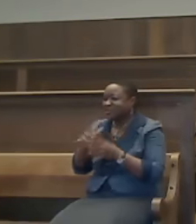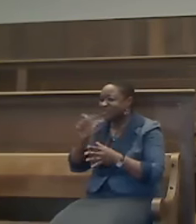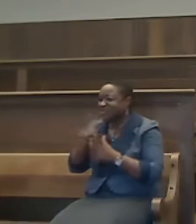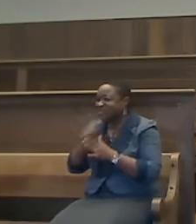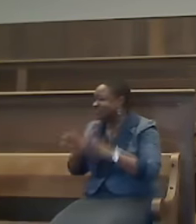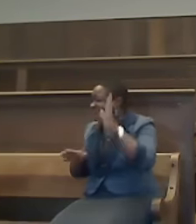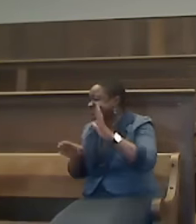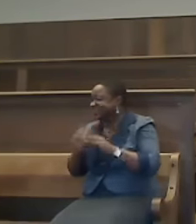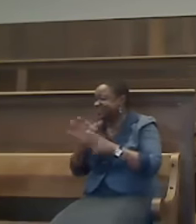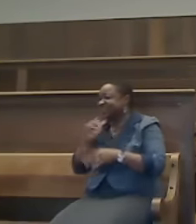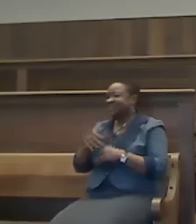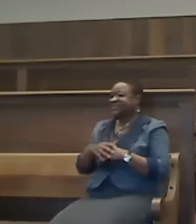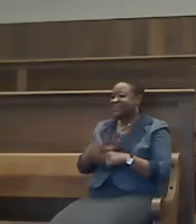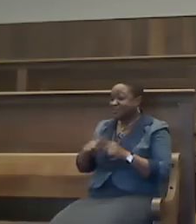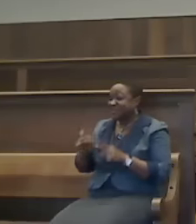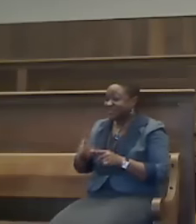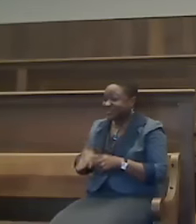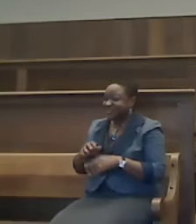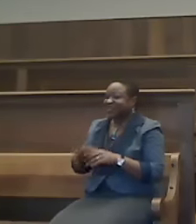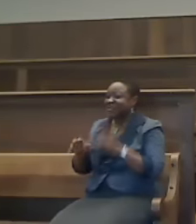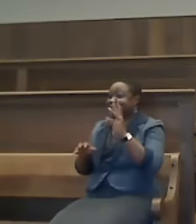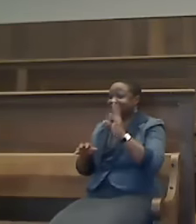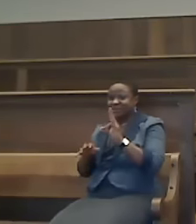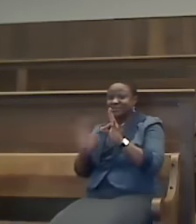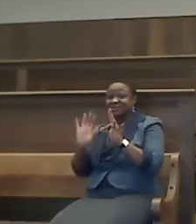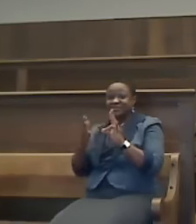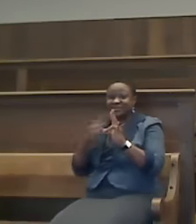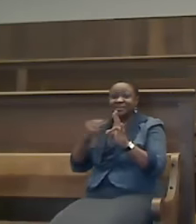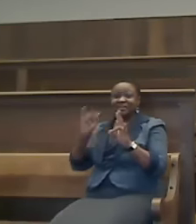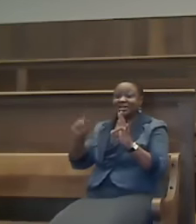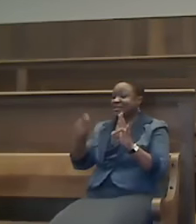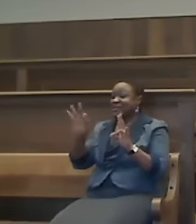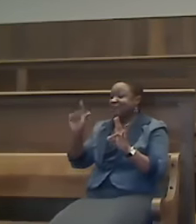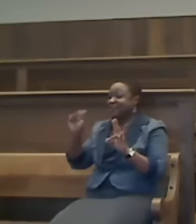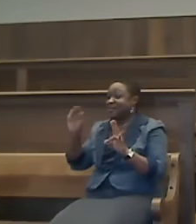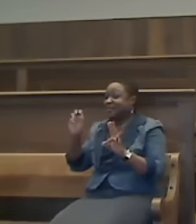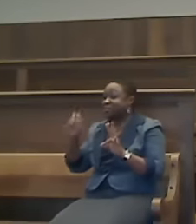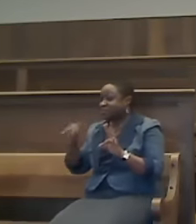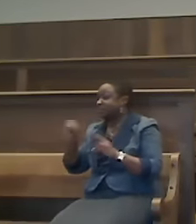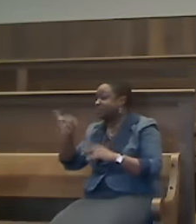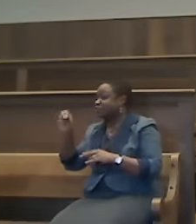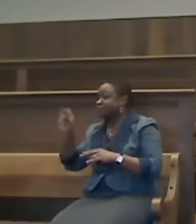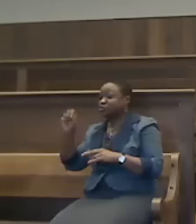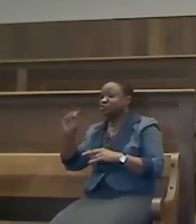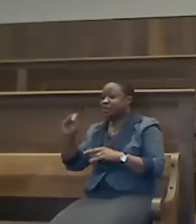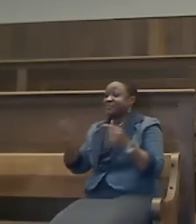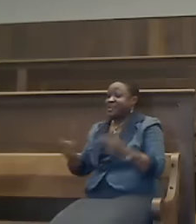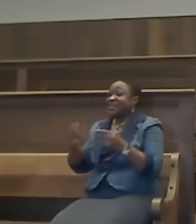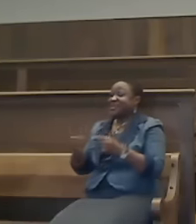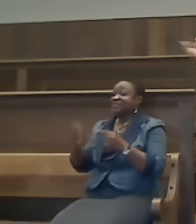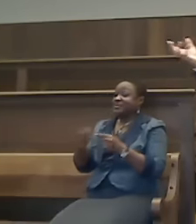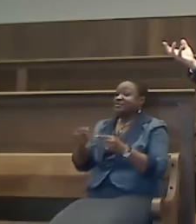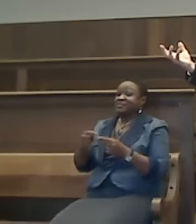hand. Okay, 6 or 7, I think. Inflammation and joint pain. So that's also common. Inflammation